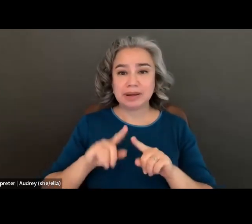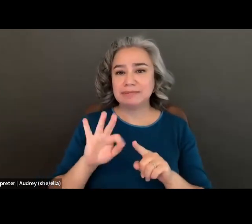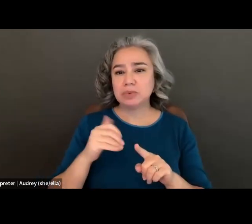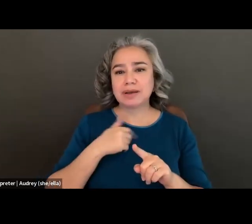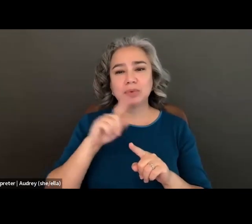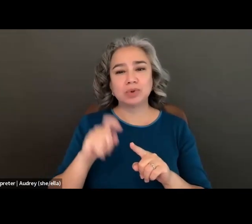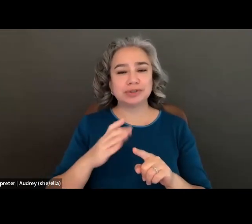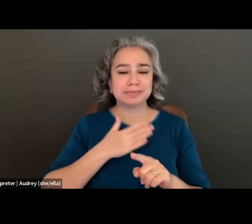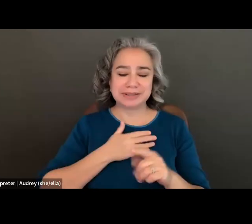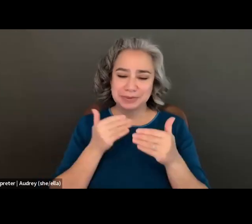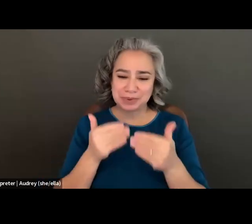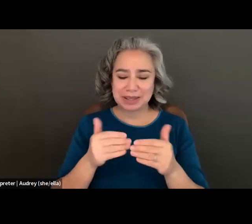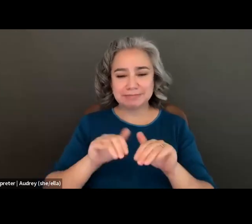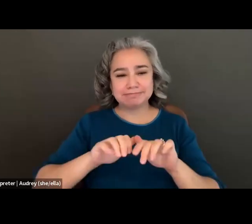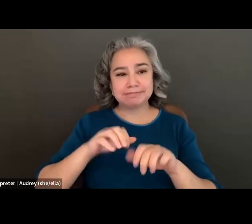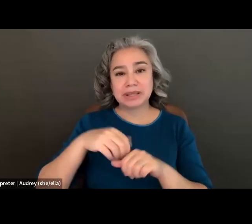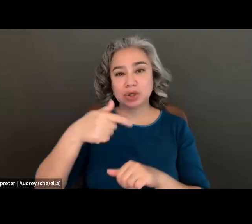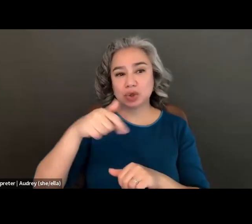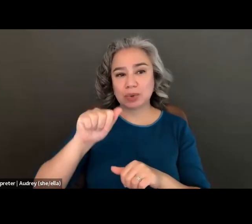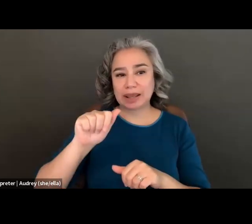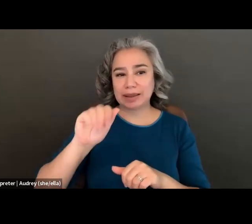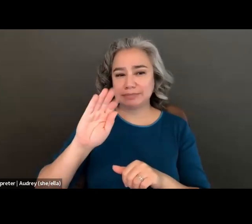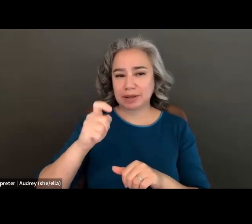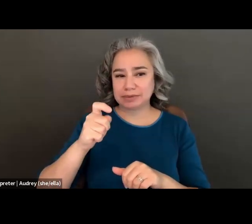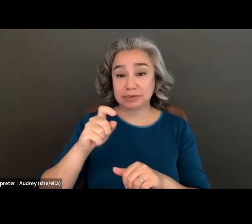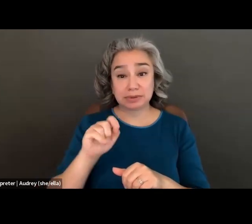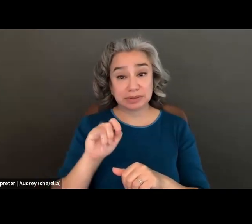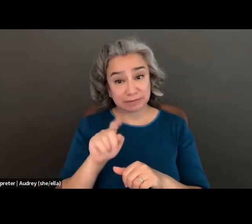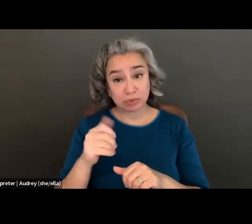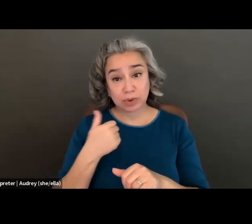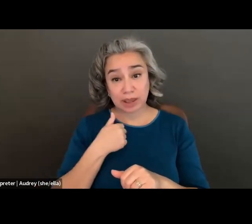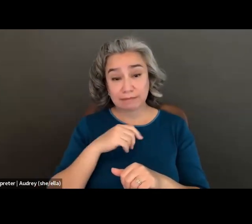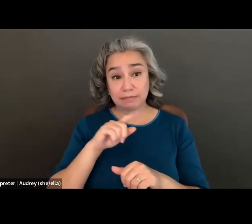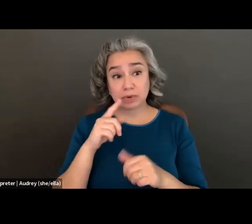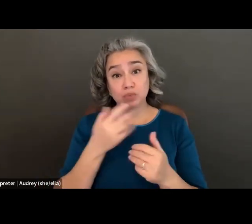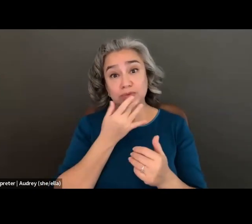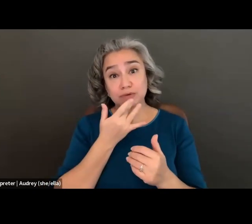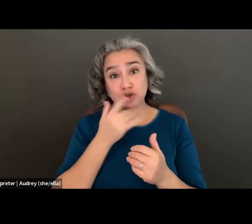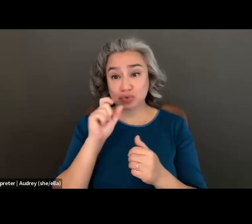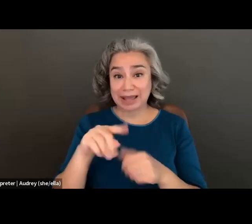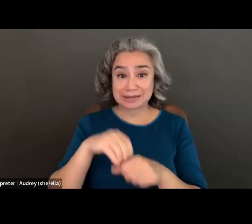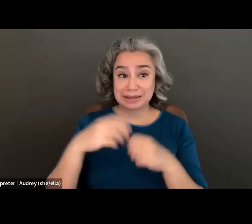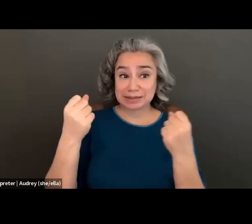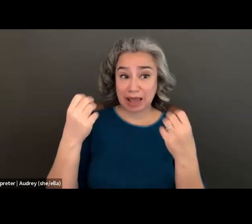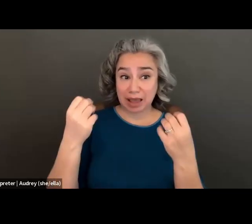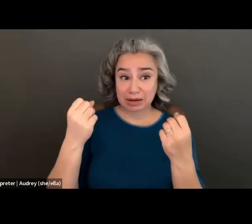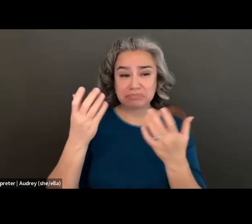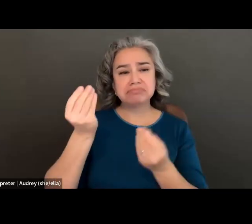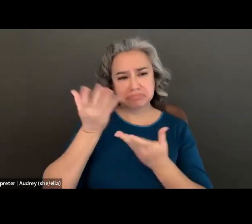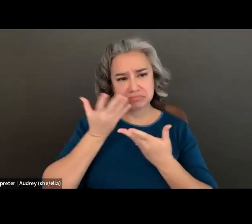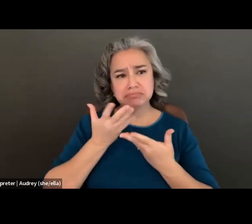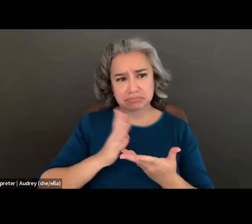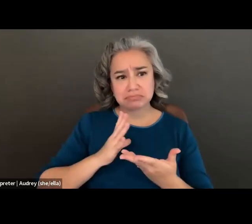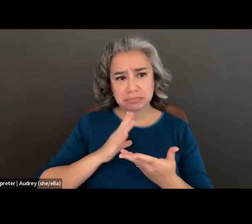please write it in the Q&A box. If you would like to ask a question in American Sign Language, feel free to let us know